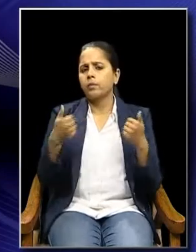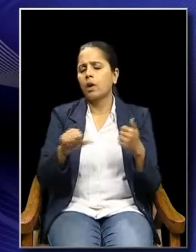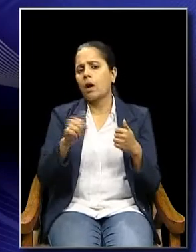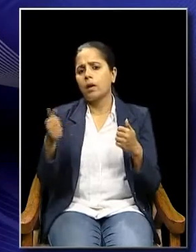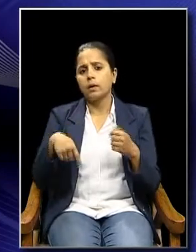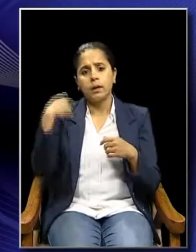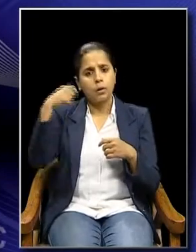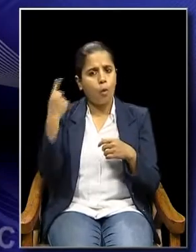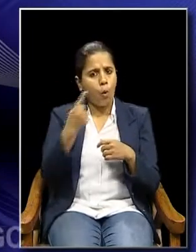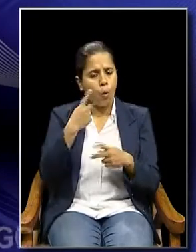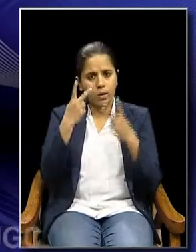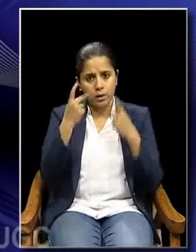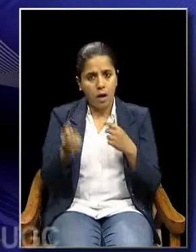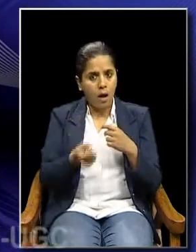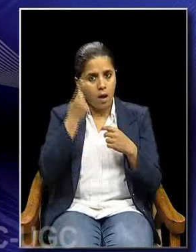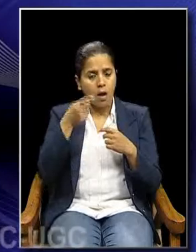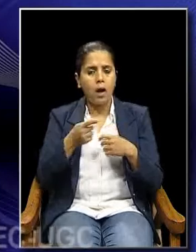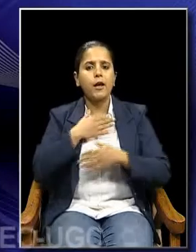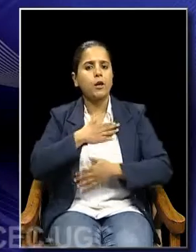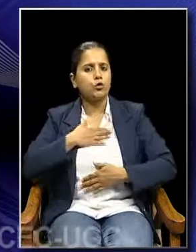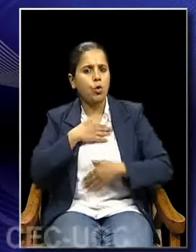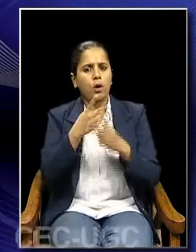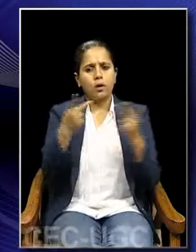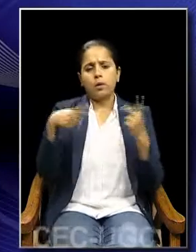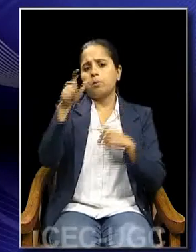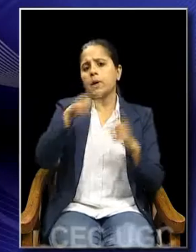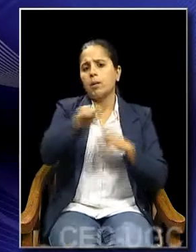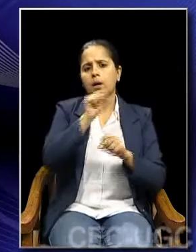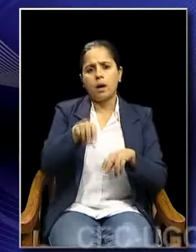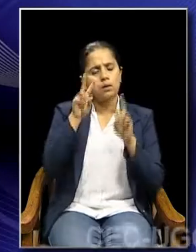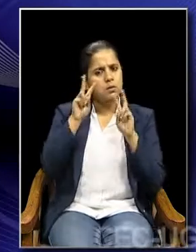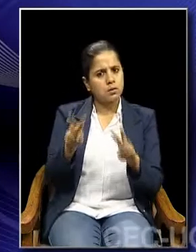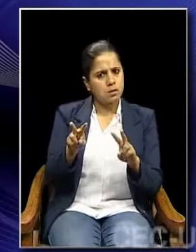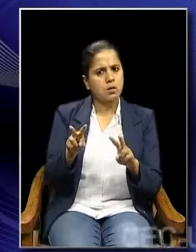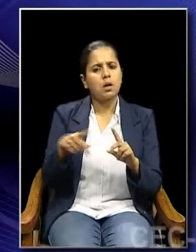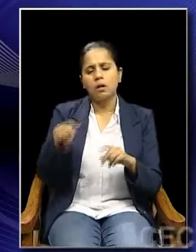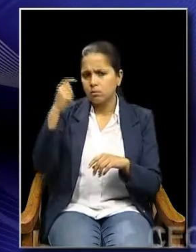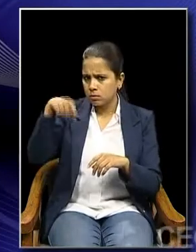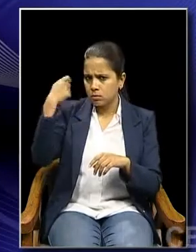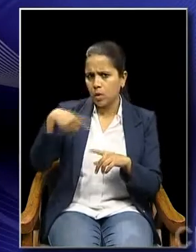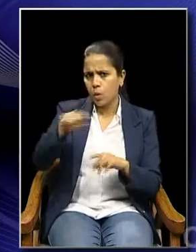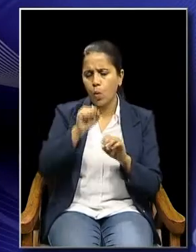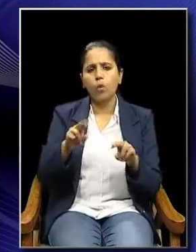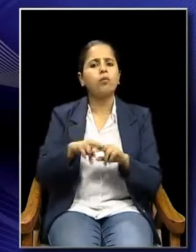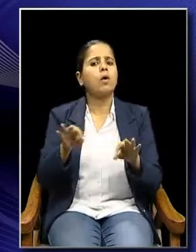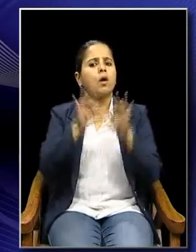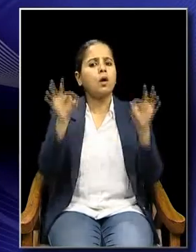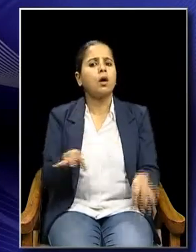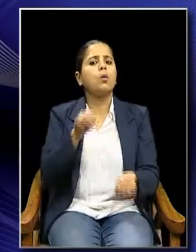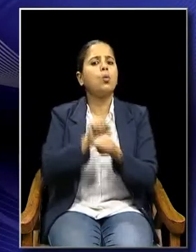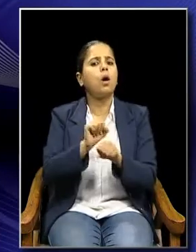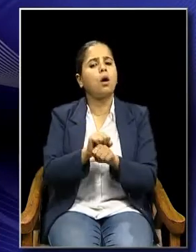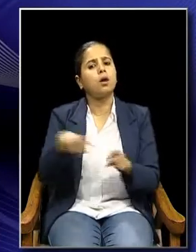cinema only as a means of entertainment, one should look at cinema in a framework where it can